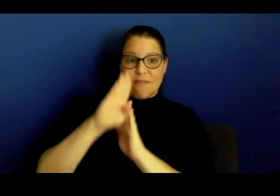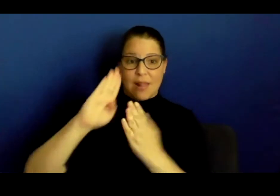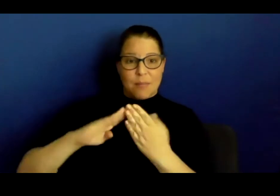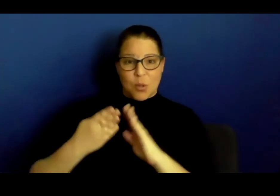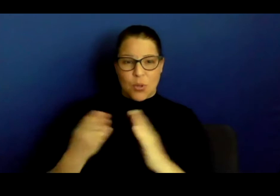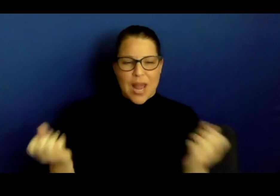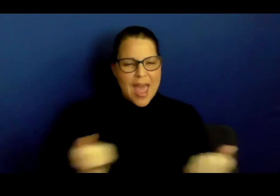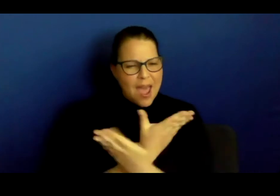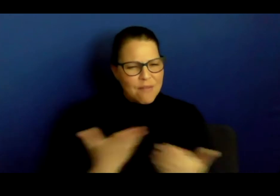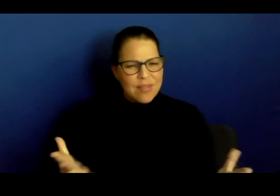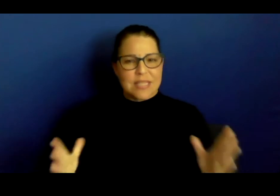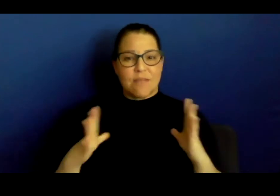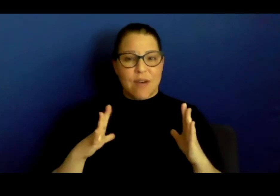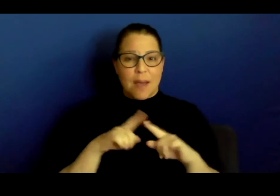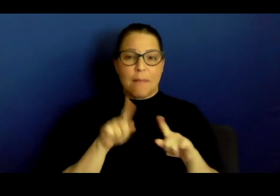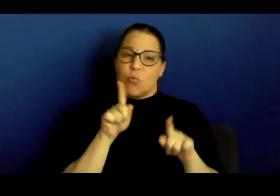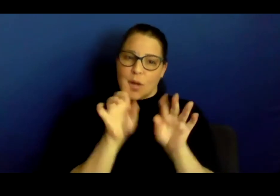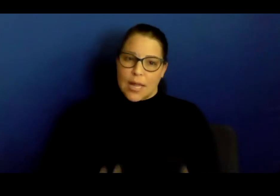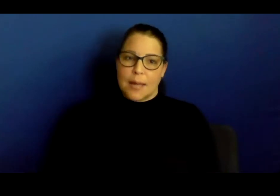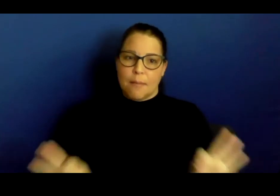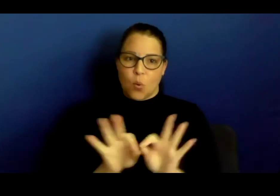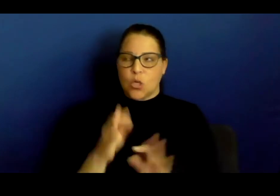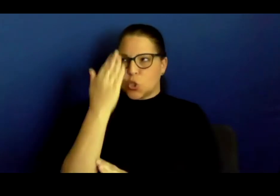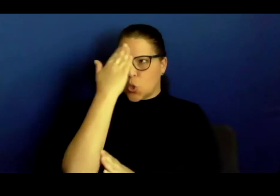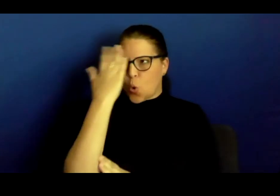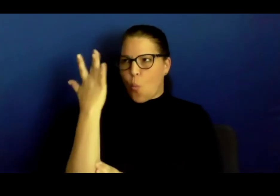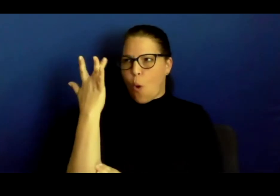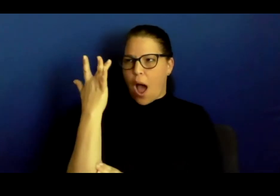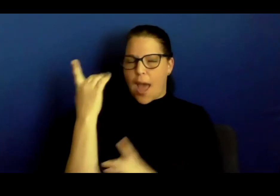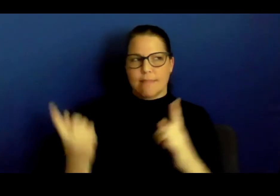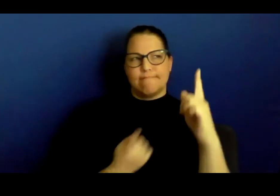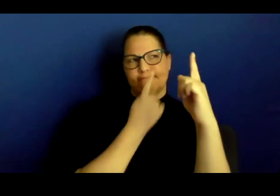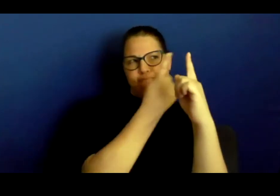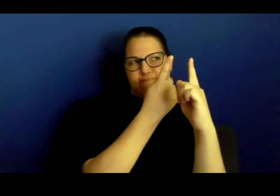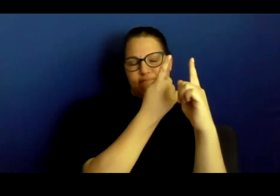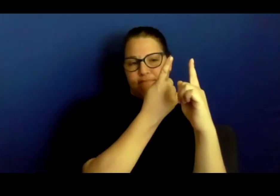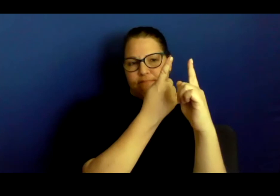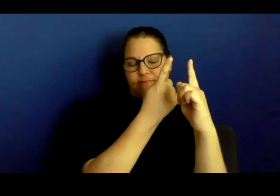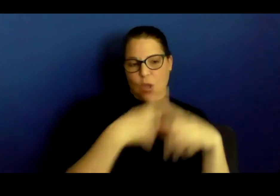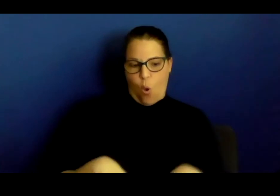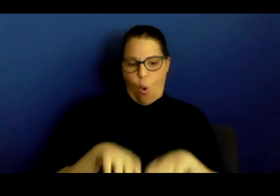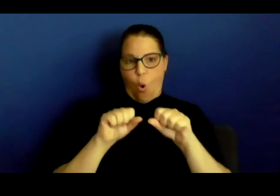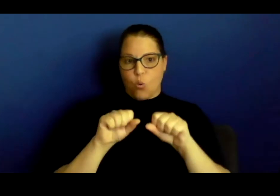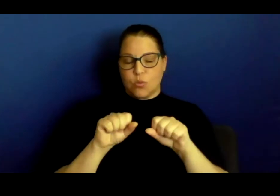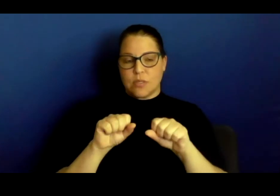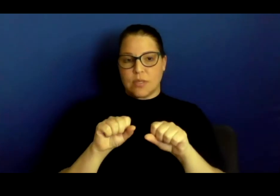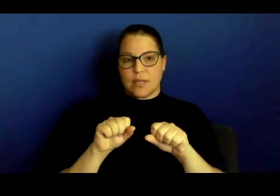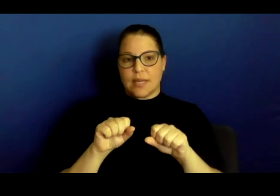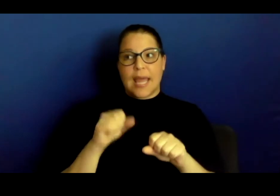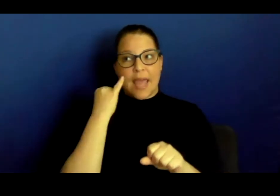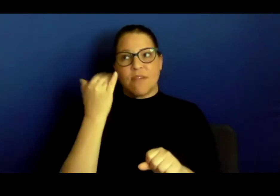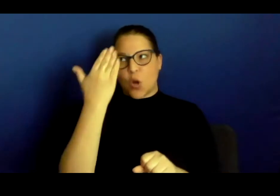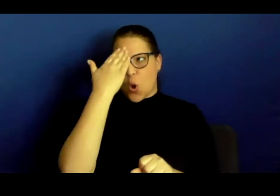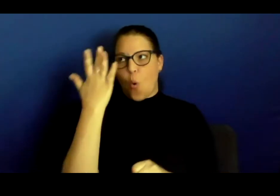Everything is fair, but it is very important for you to understand why you're hosting it, because depending on your why, then you can go and